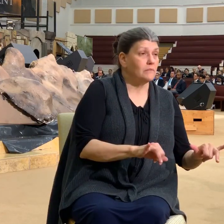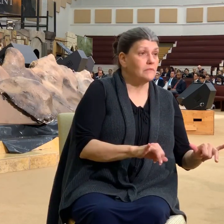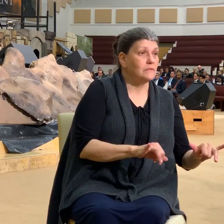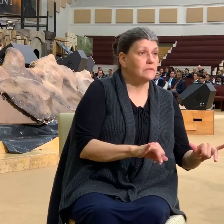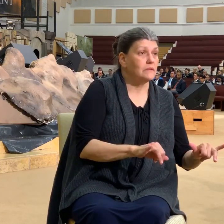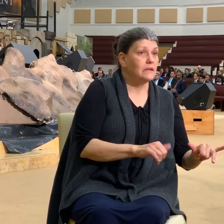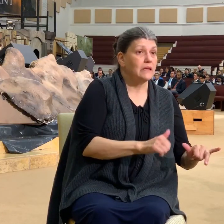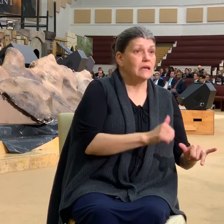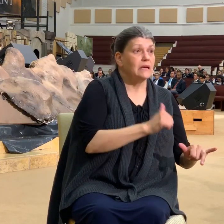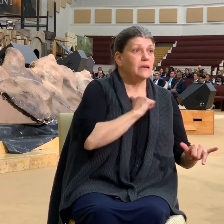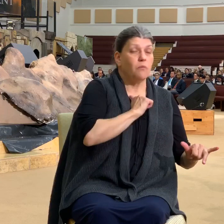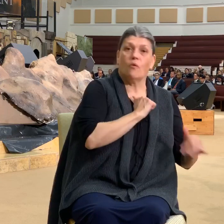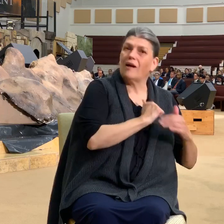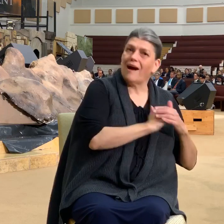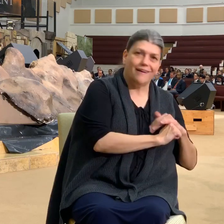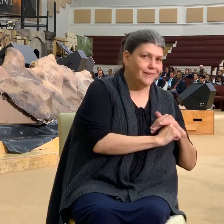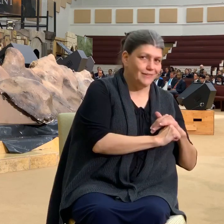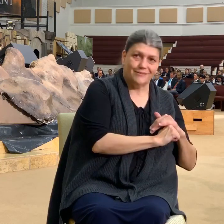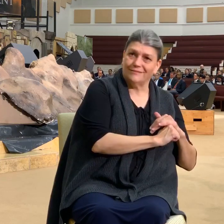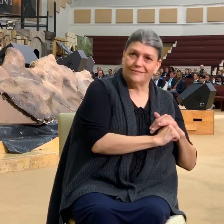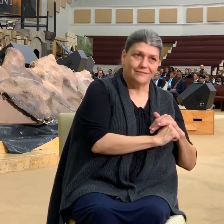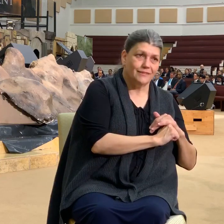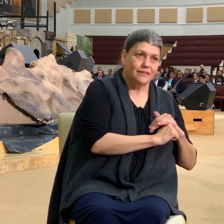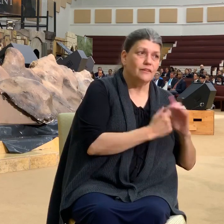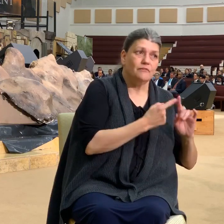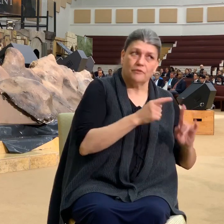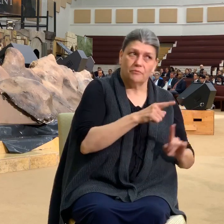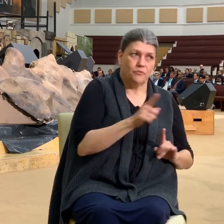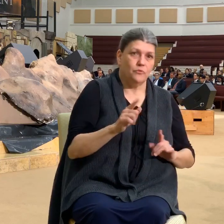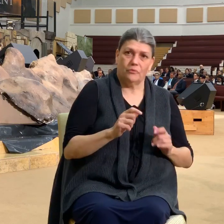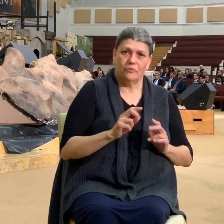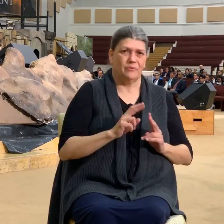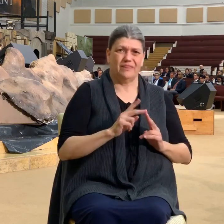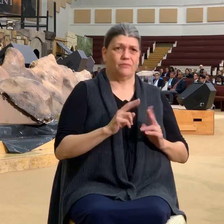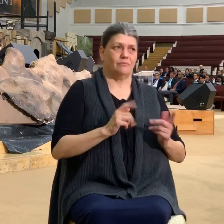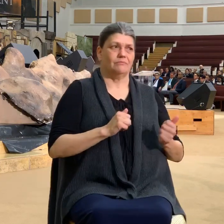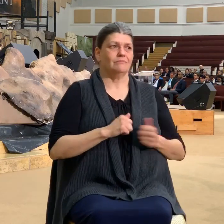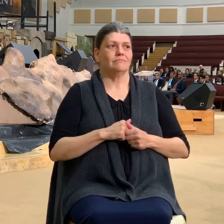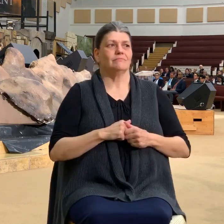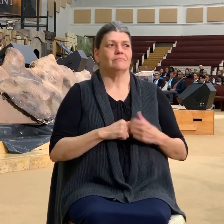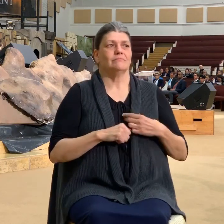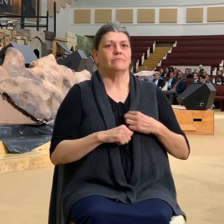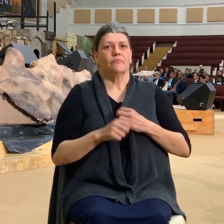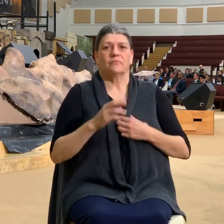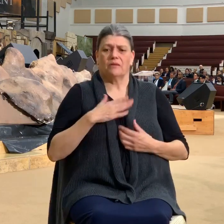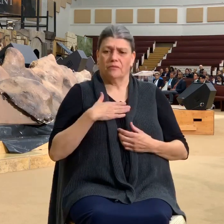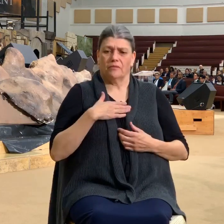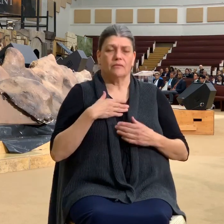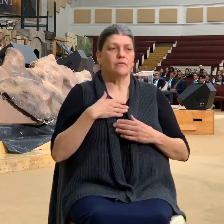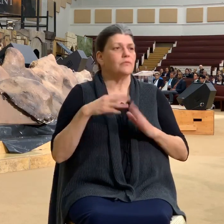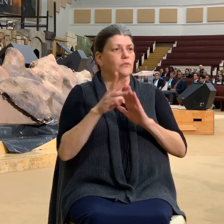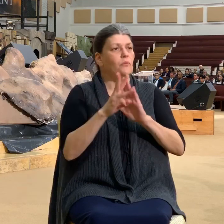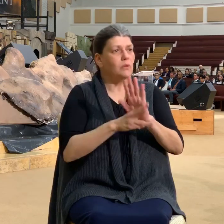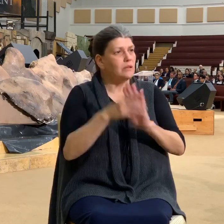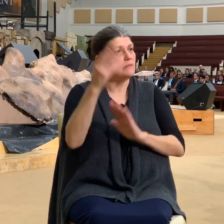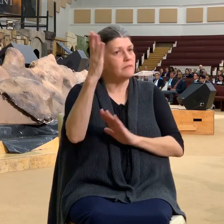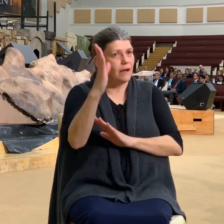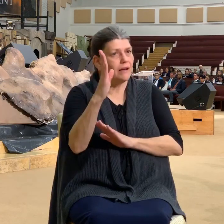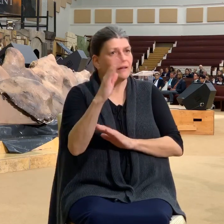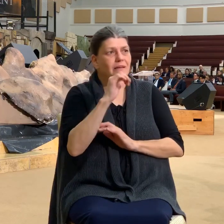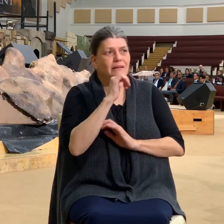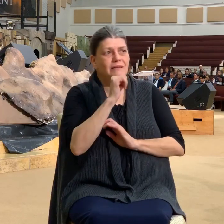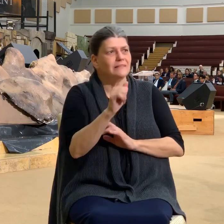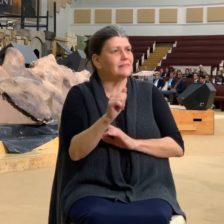he will not hide his will from you. The will of God is not like something